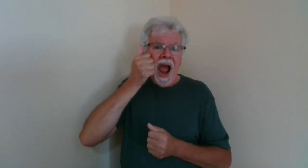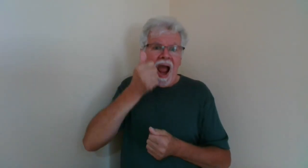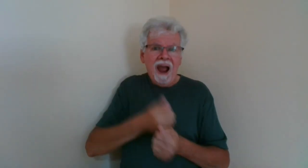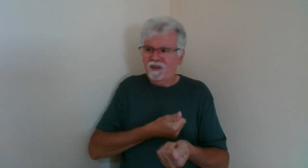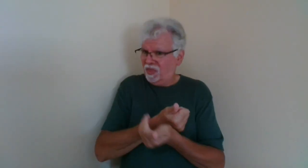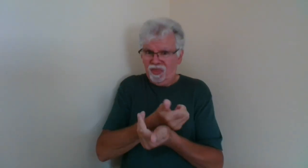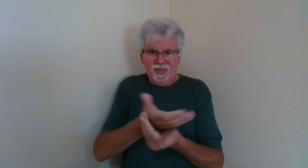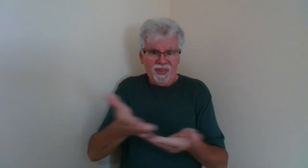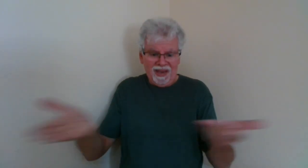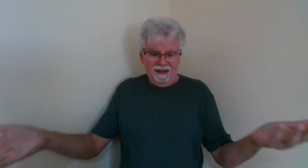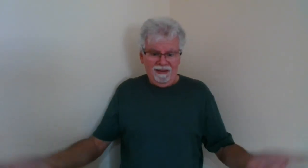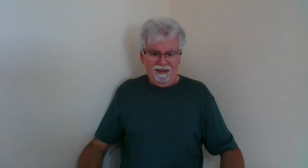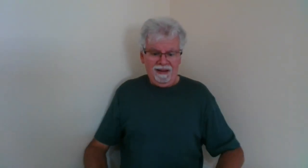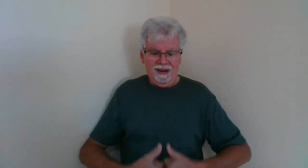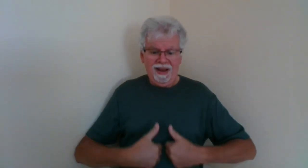and through him